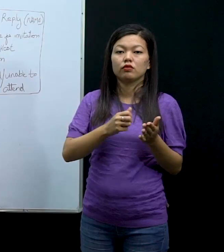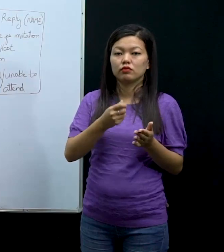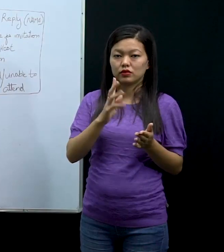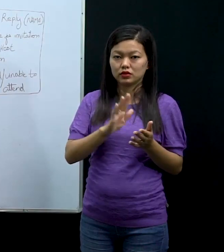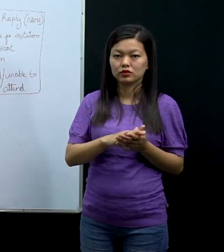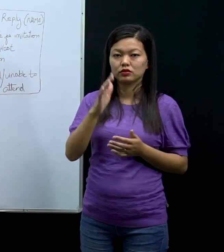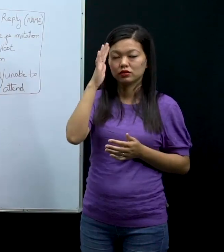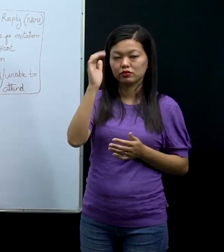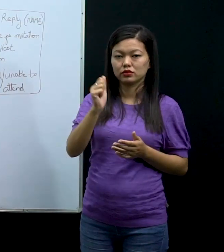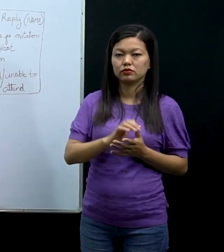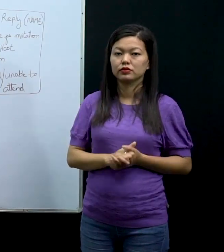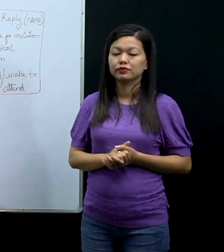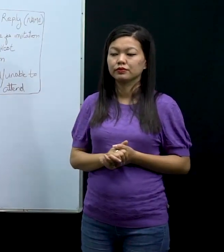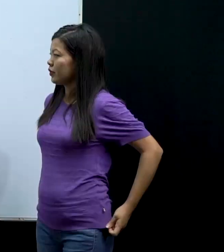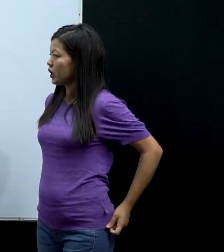invitation.